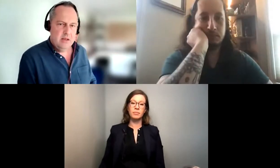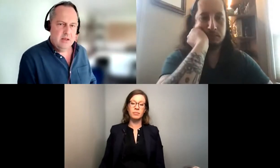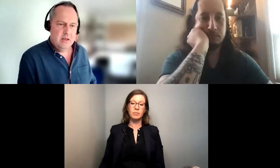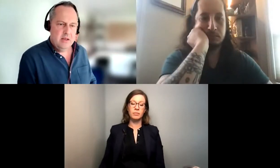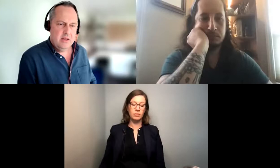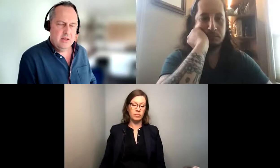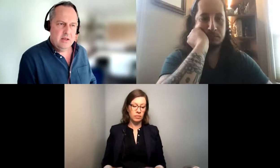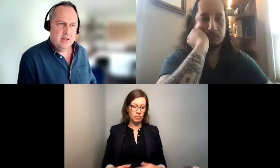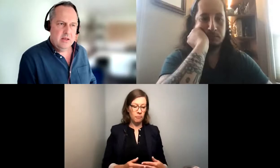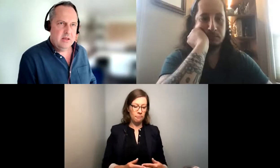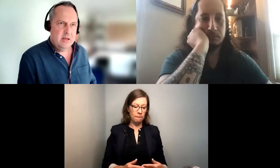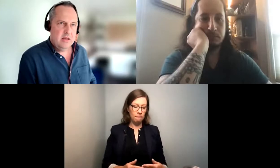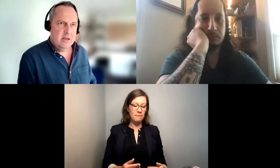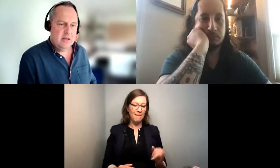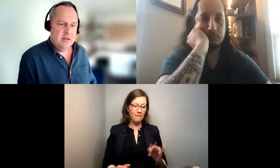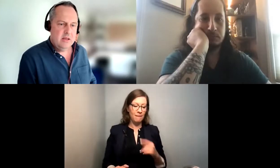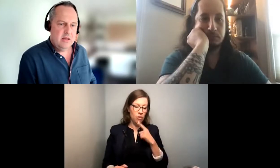would be able to do